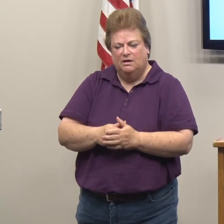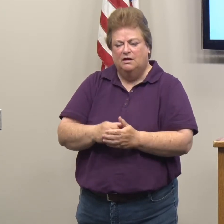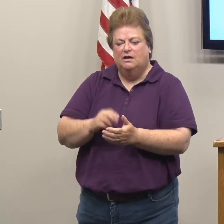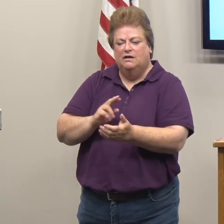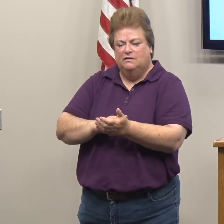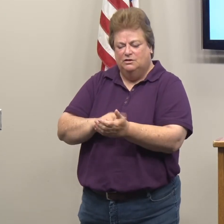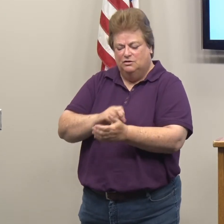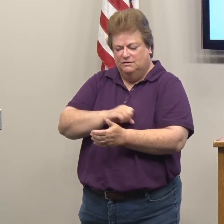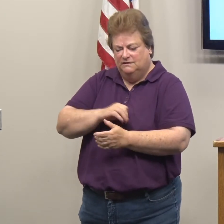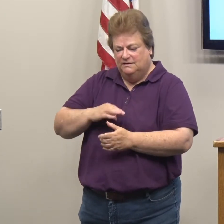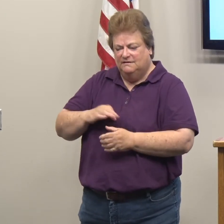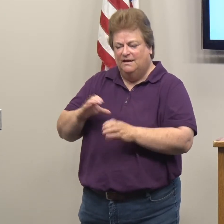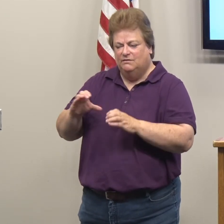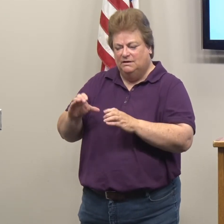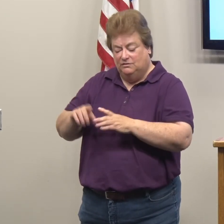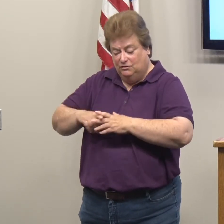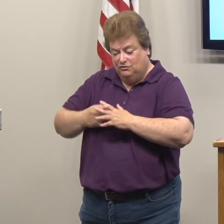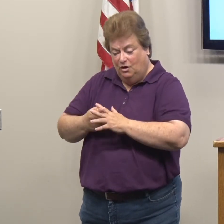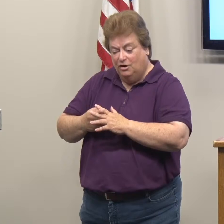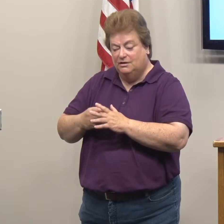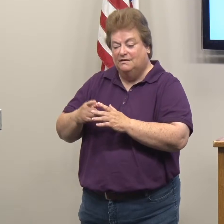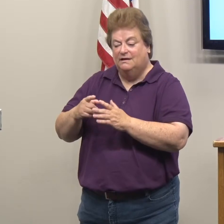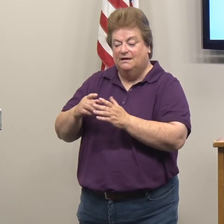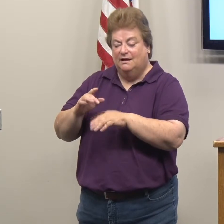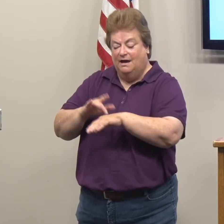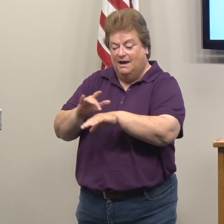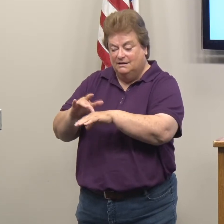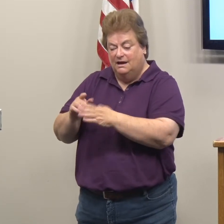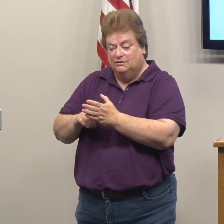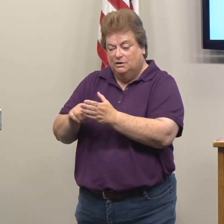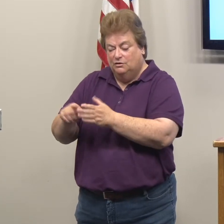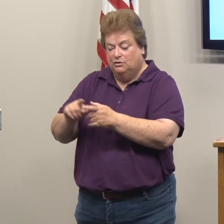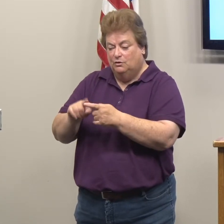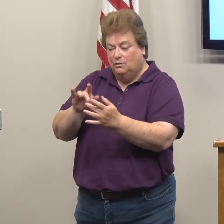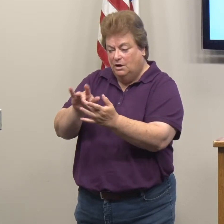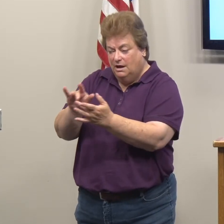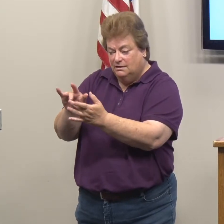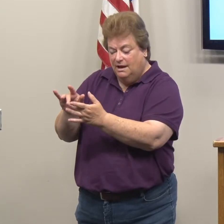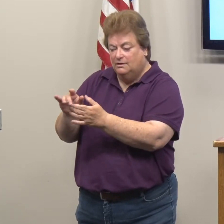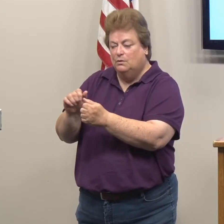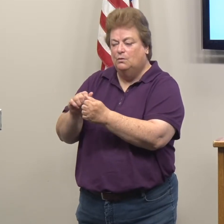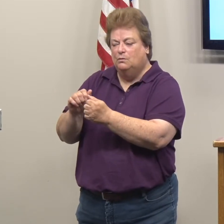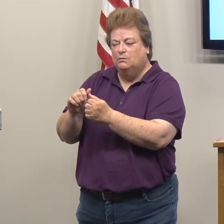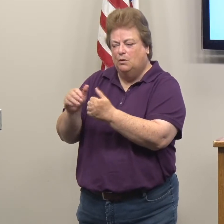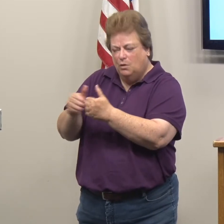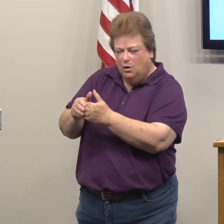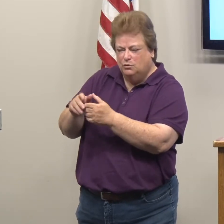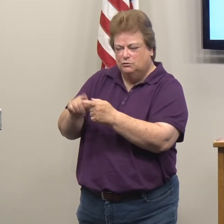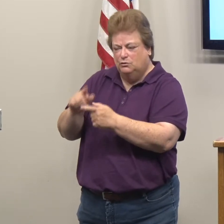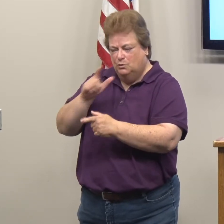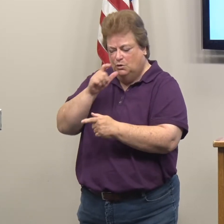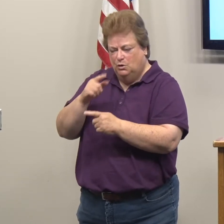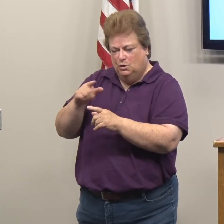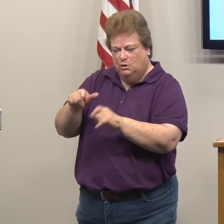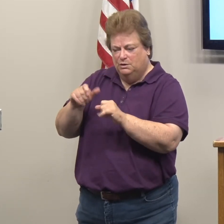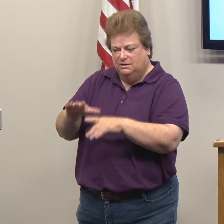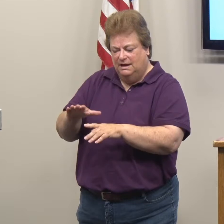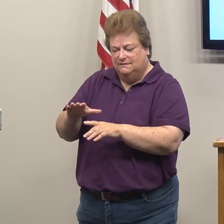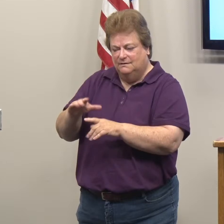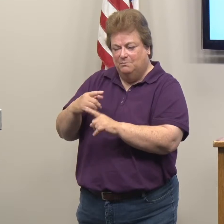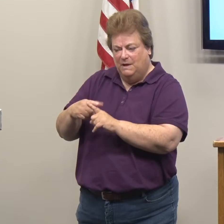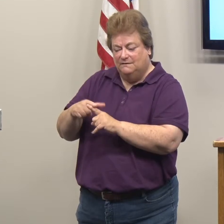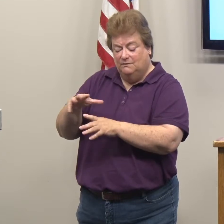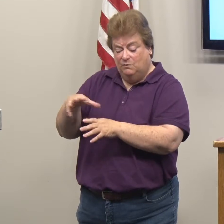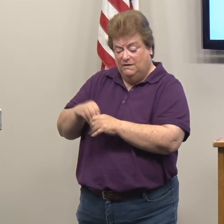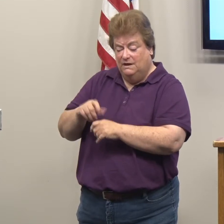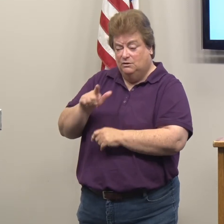initiates contact tracing and attempts to reach out to close contacts of positive cases within 24 hours of